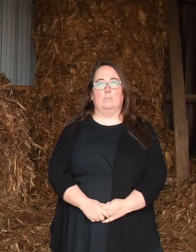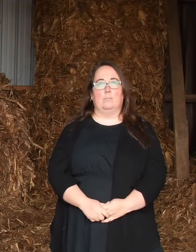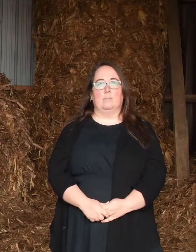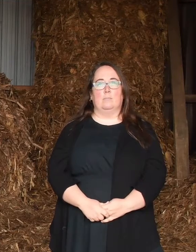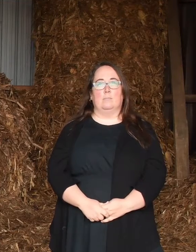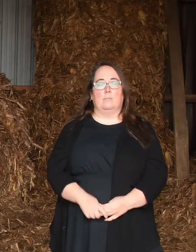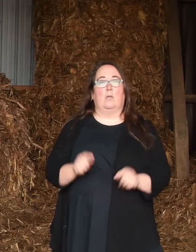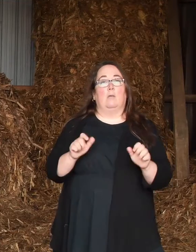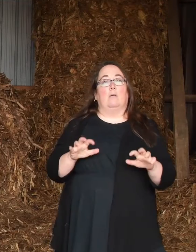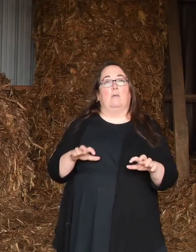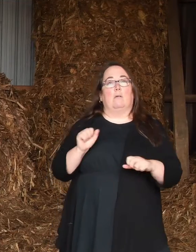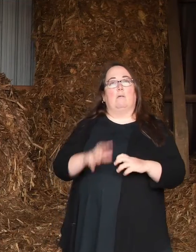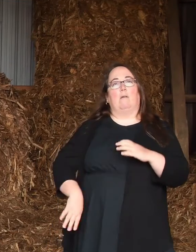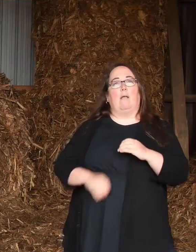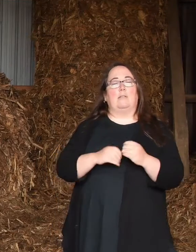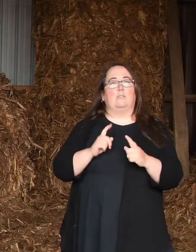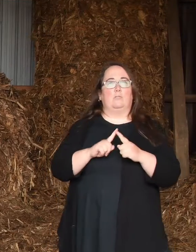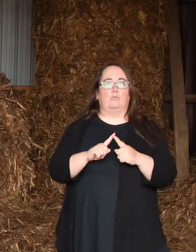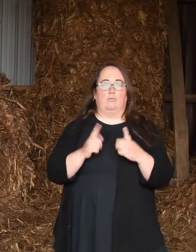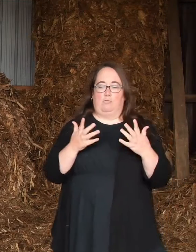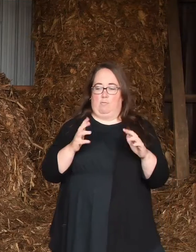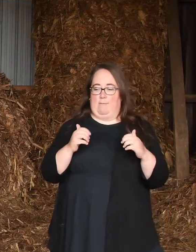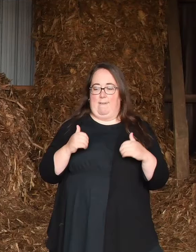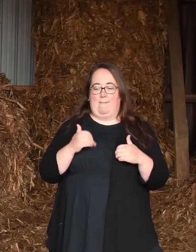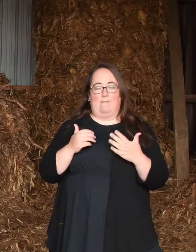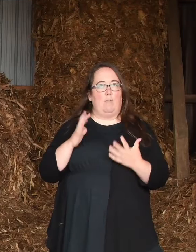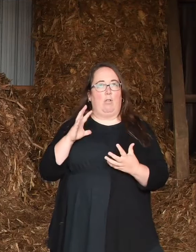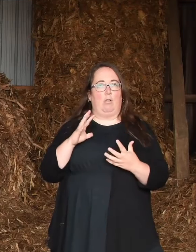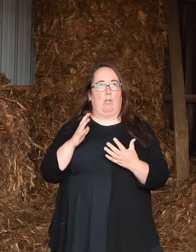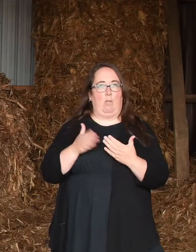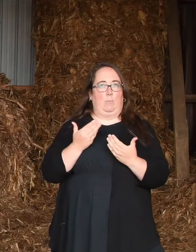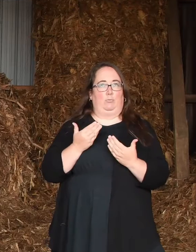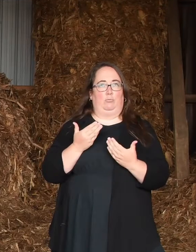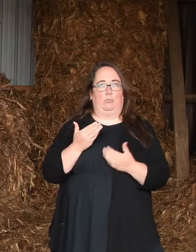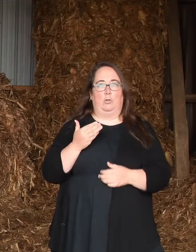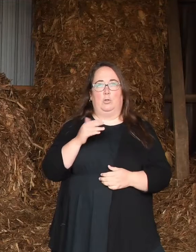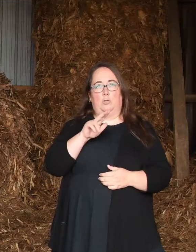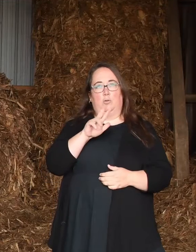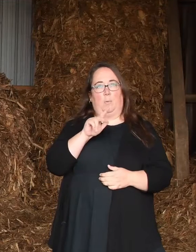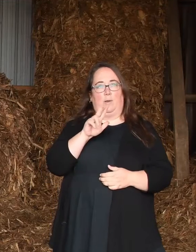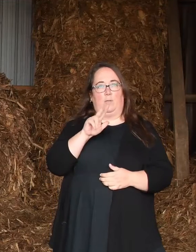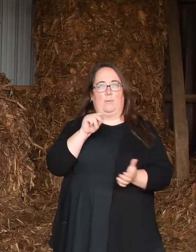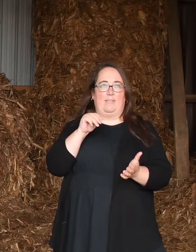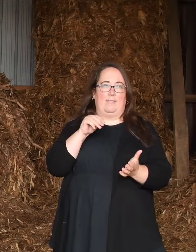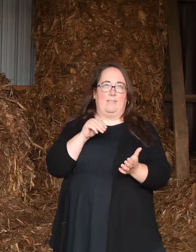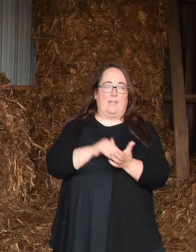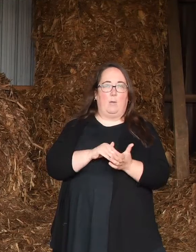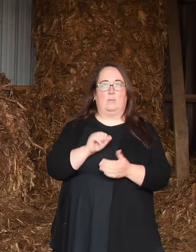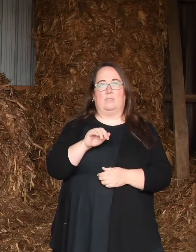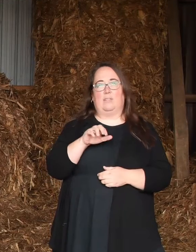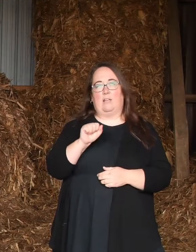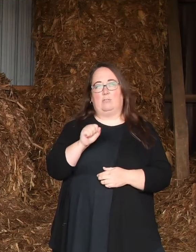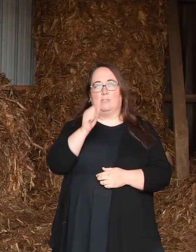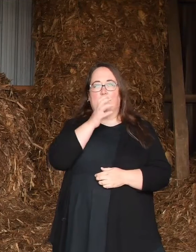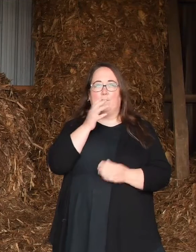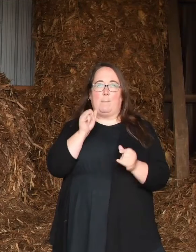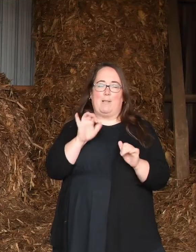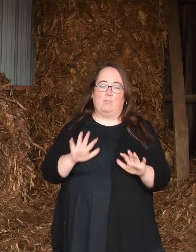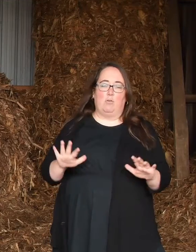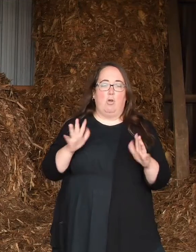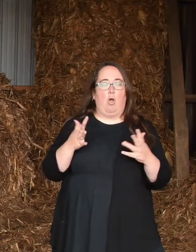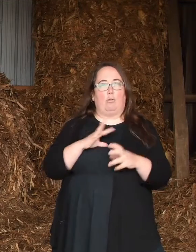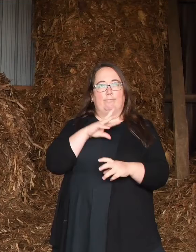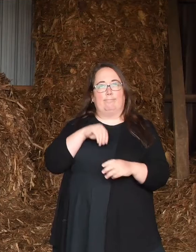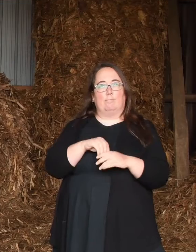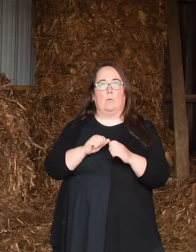This acquisition adds to the almost 23,000 acres of farmland already in